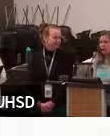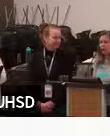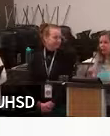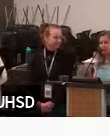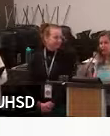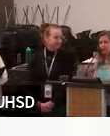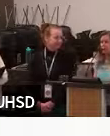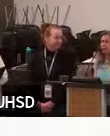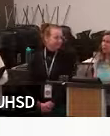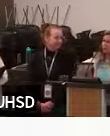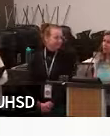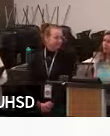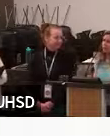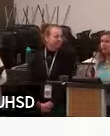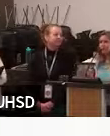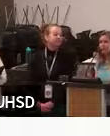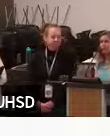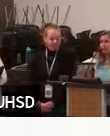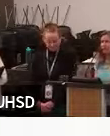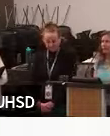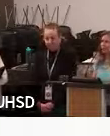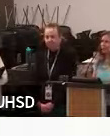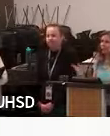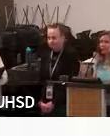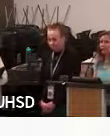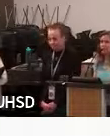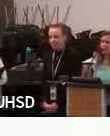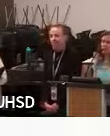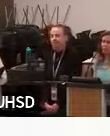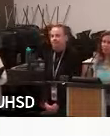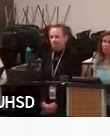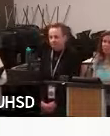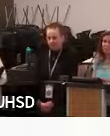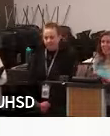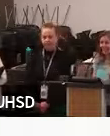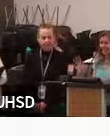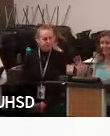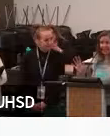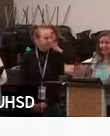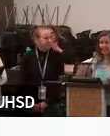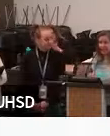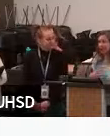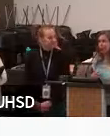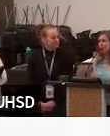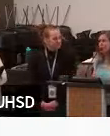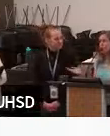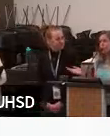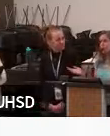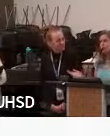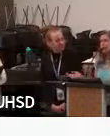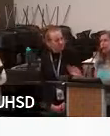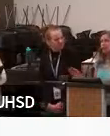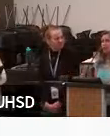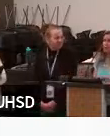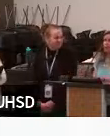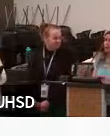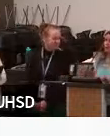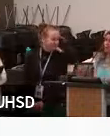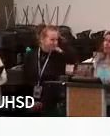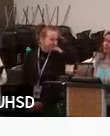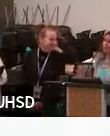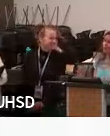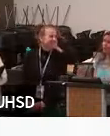who have gotten in trouble for fighting, cheating, getting caught with substances, anything like that. So we are